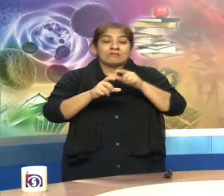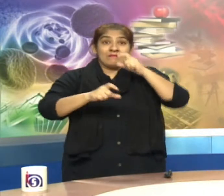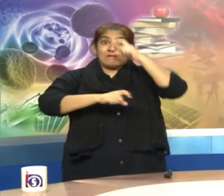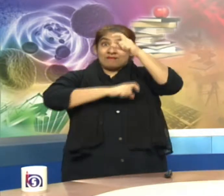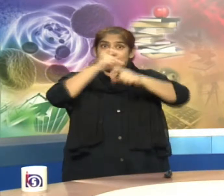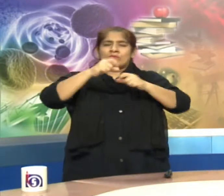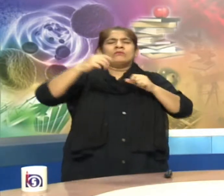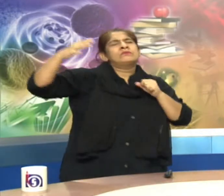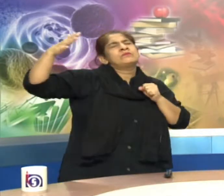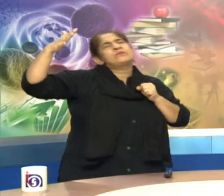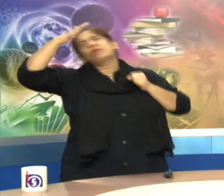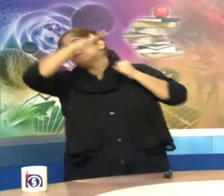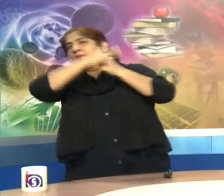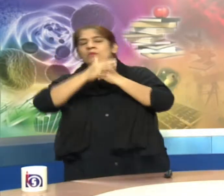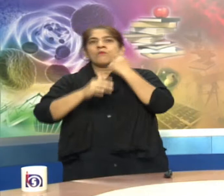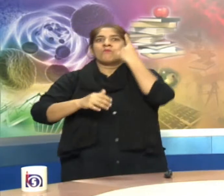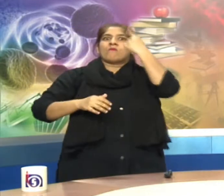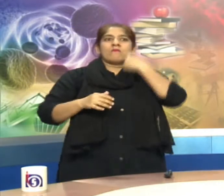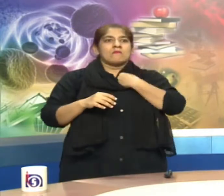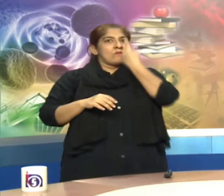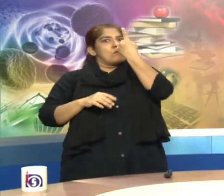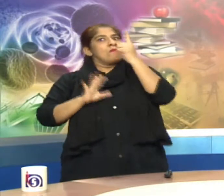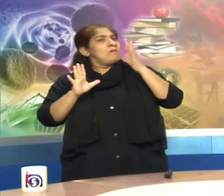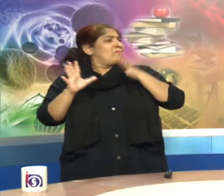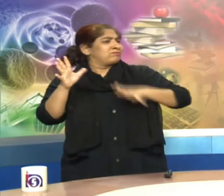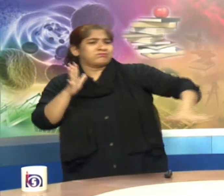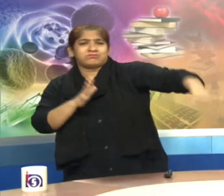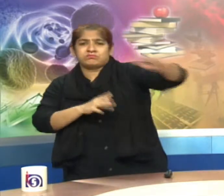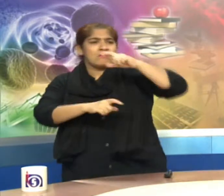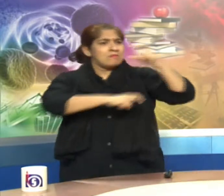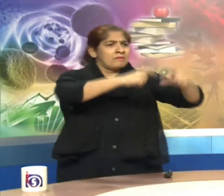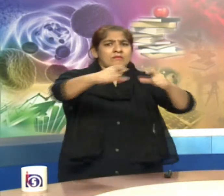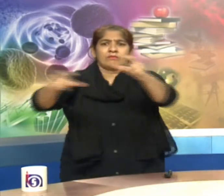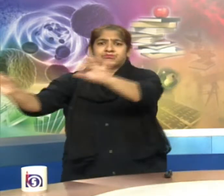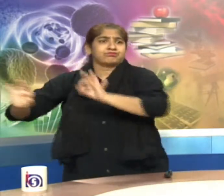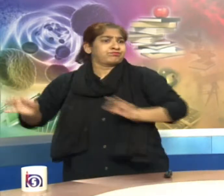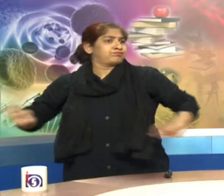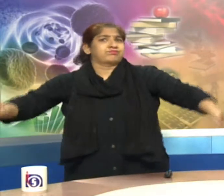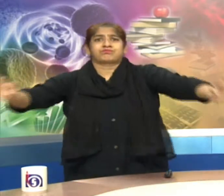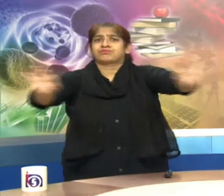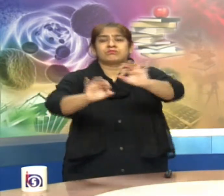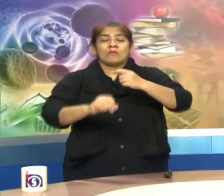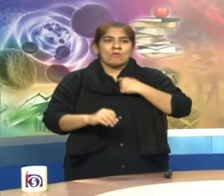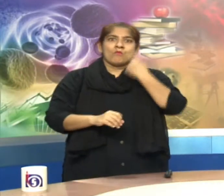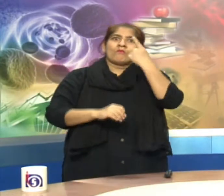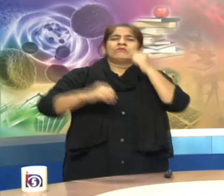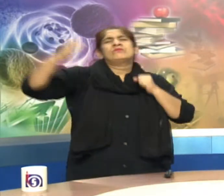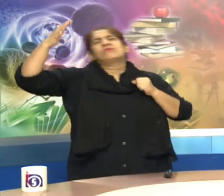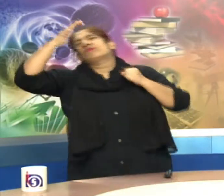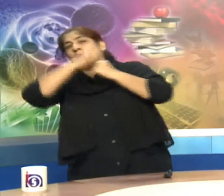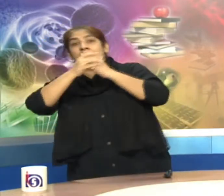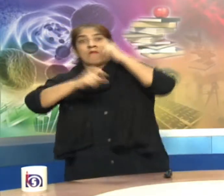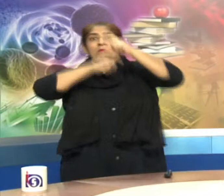Now this is a different term, monopoly. Monopoly means only one having